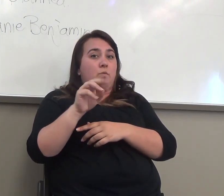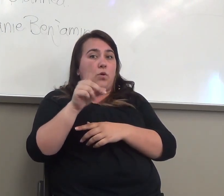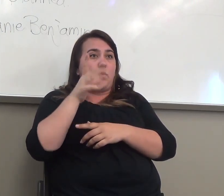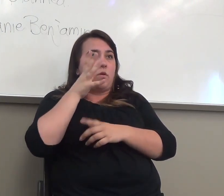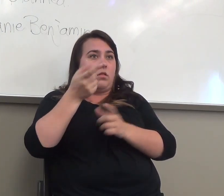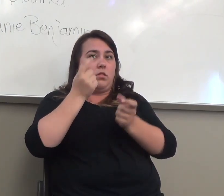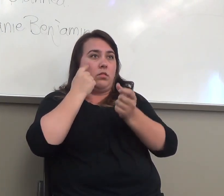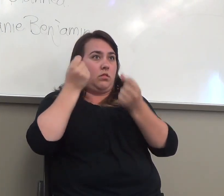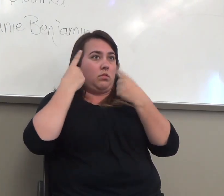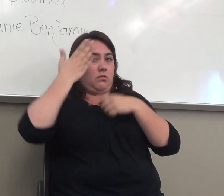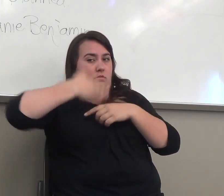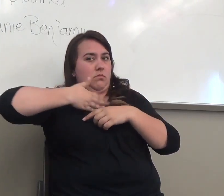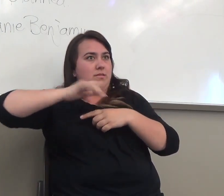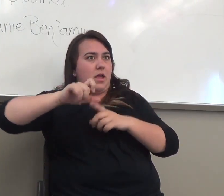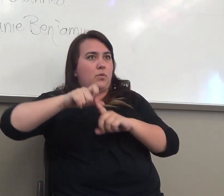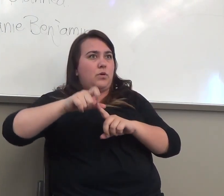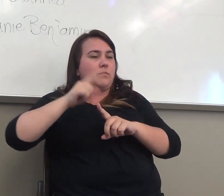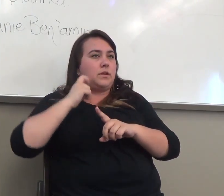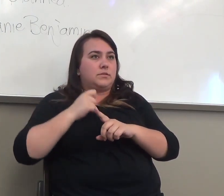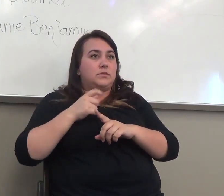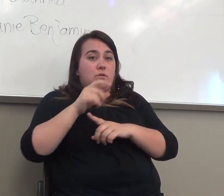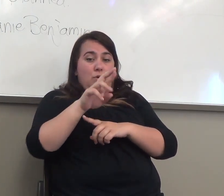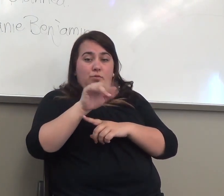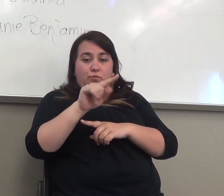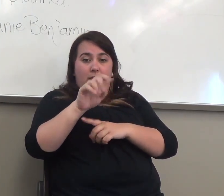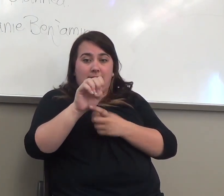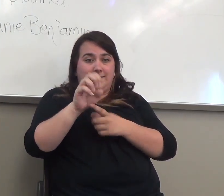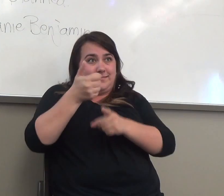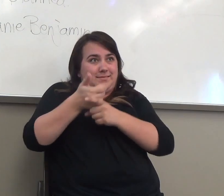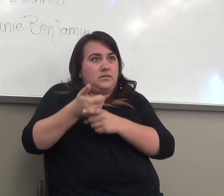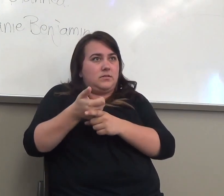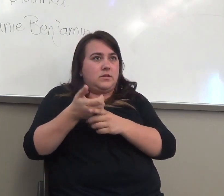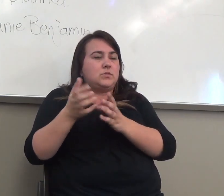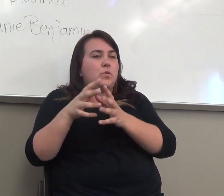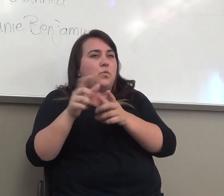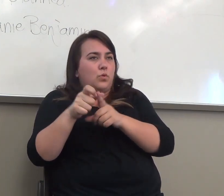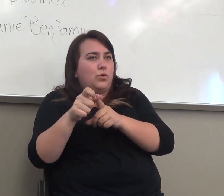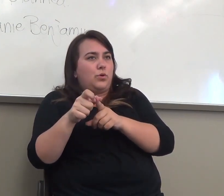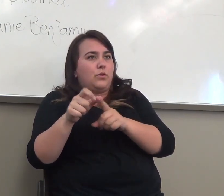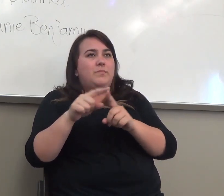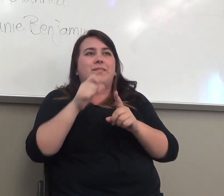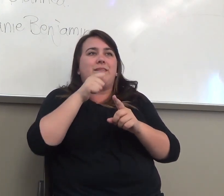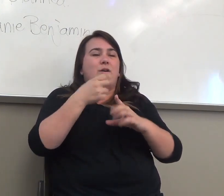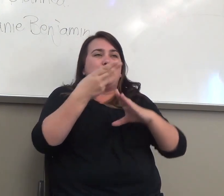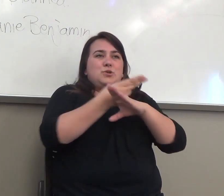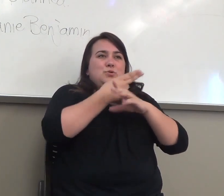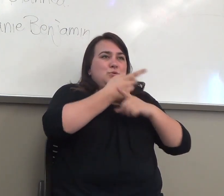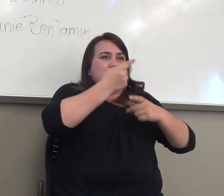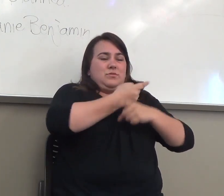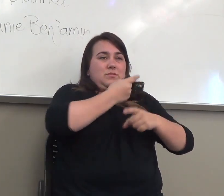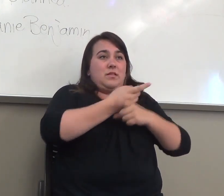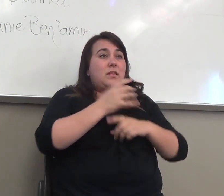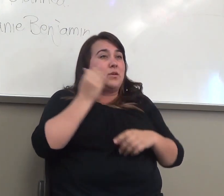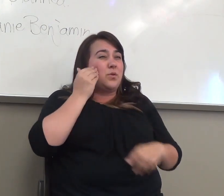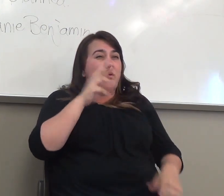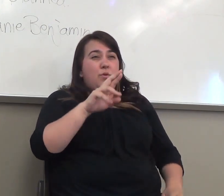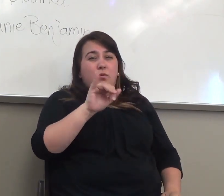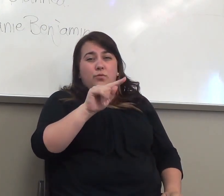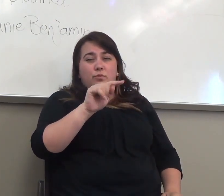see Rite Aid, like the Rite Aid drugstore, they spell it like that. They have chosen, they're consciously doing that. They